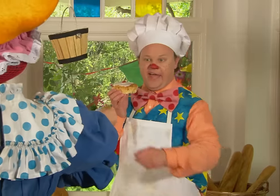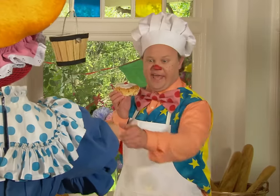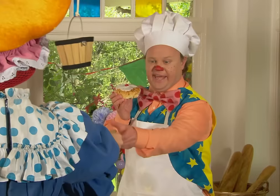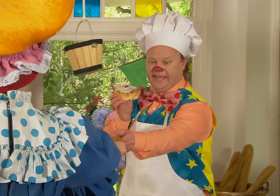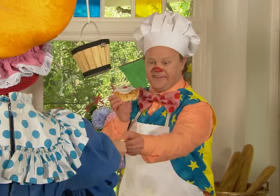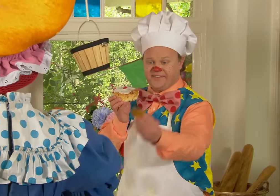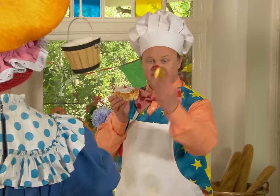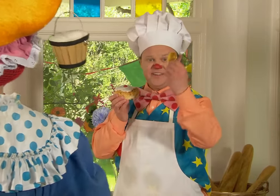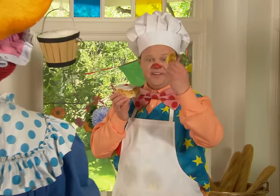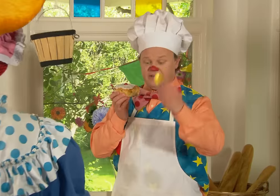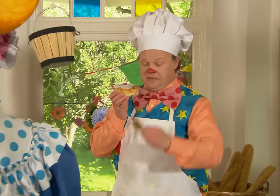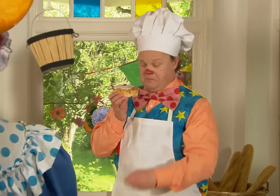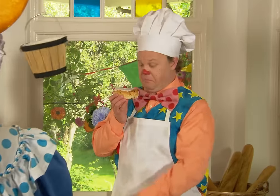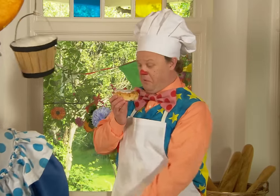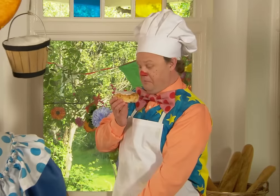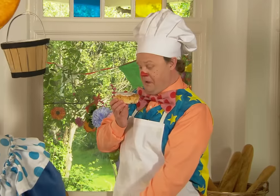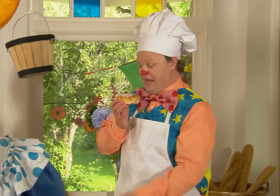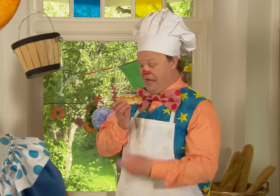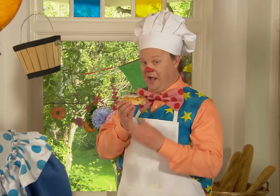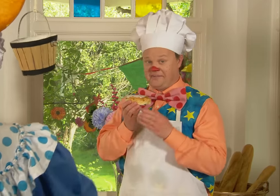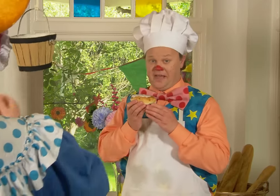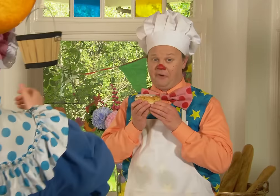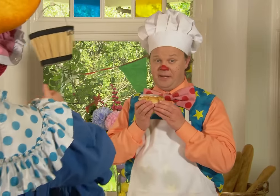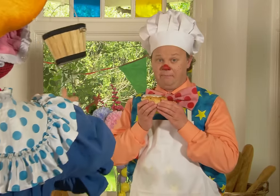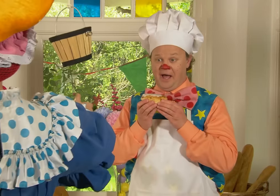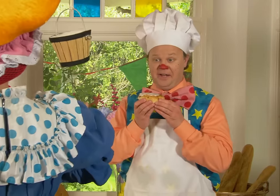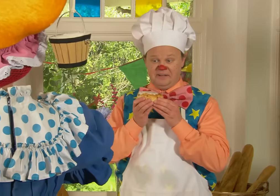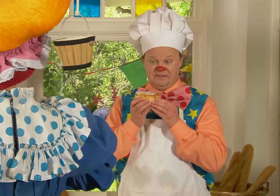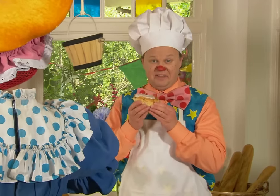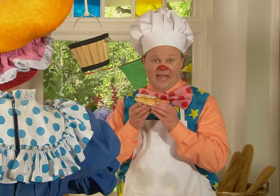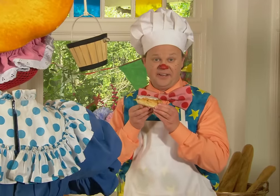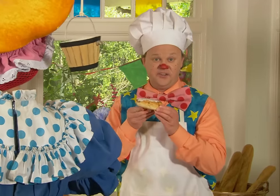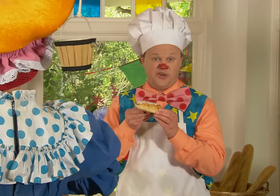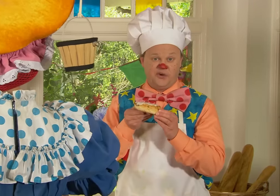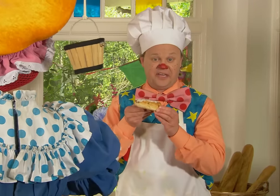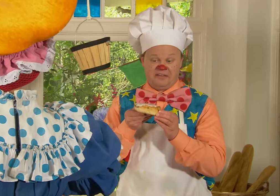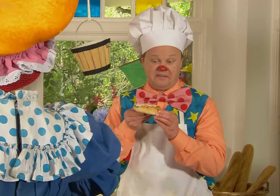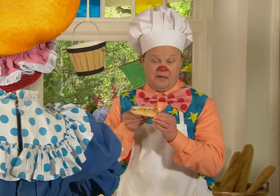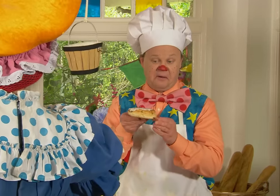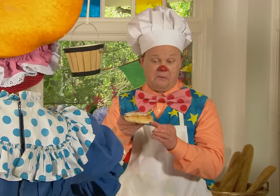day, bought my last currant bun and took it